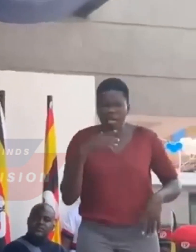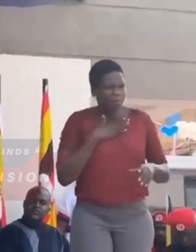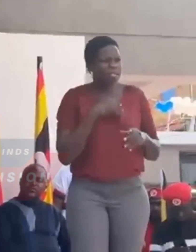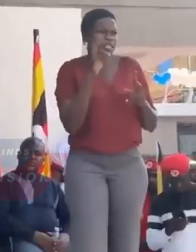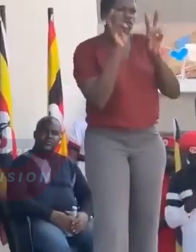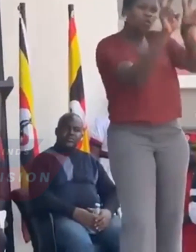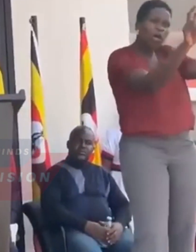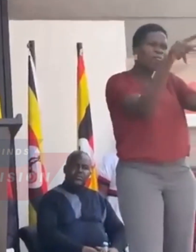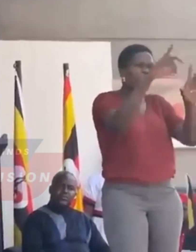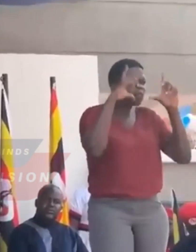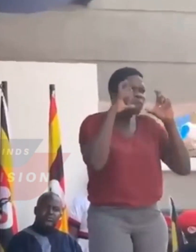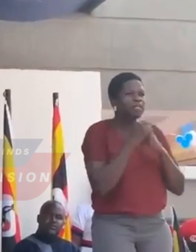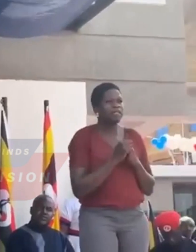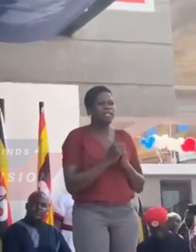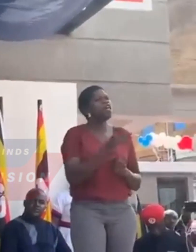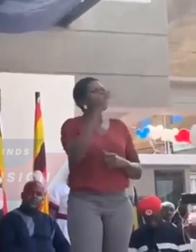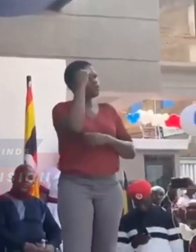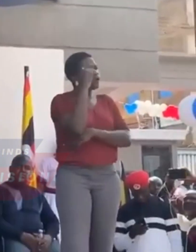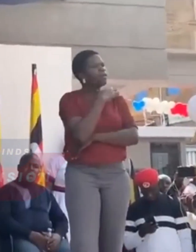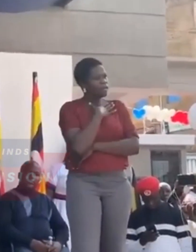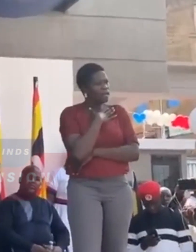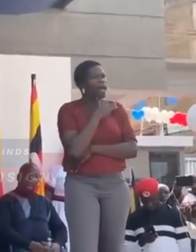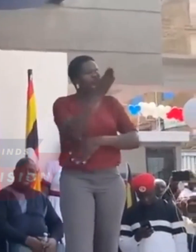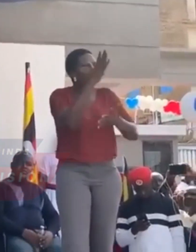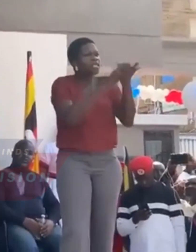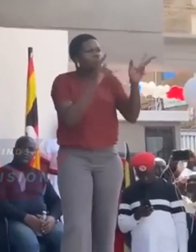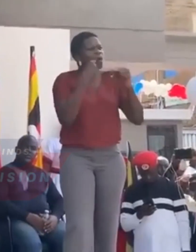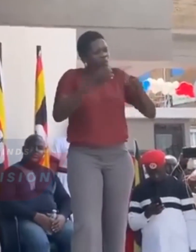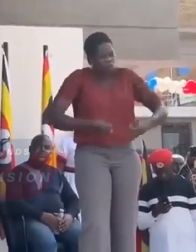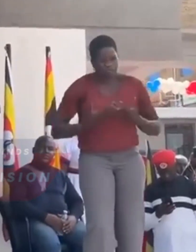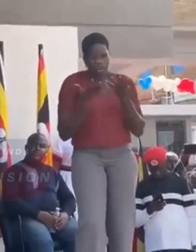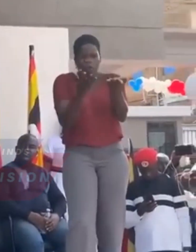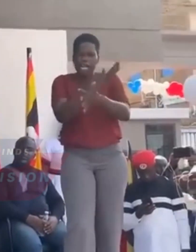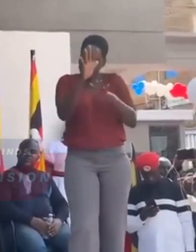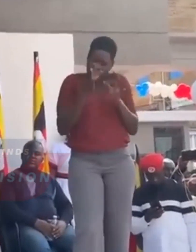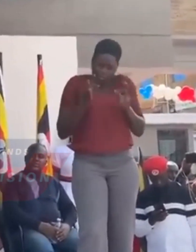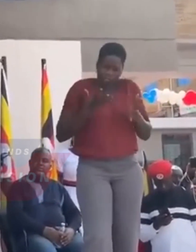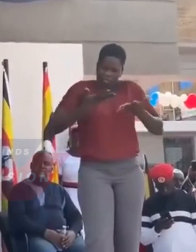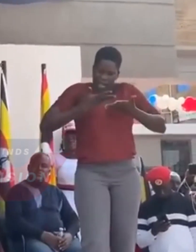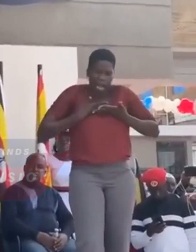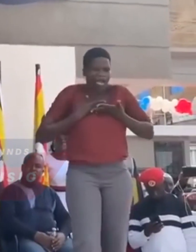atunenga kwebi bifananyi amanye nti waliyo abawaayo buli kye balina na buli kye bali